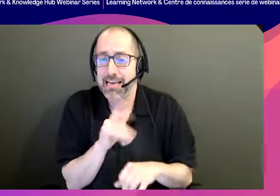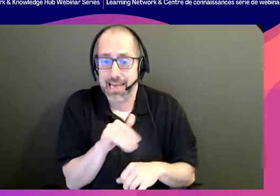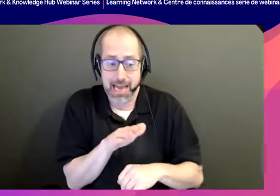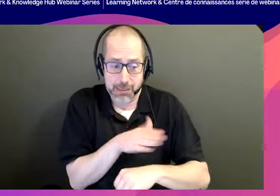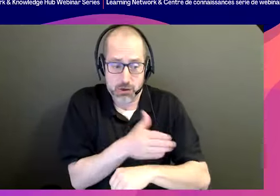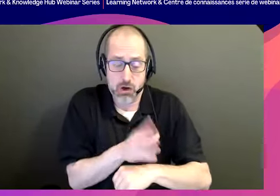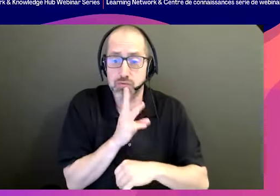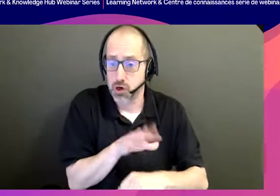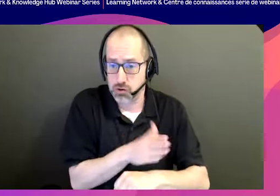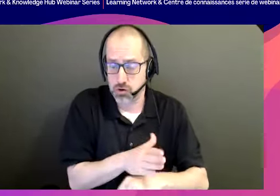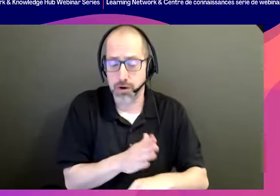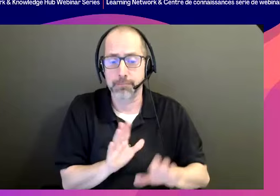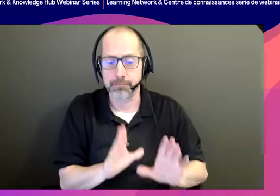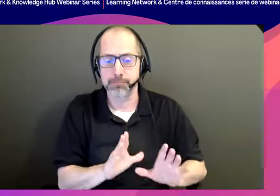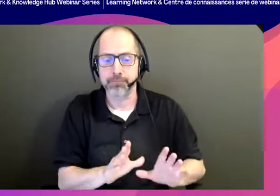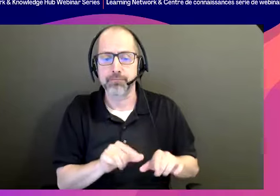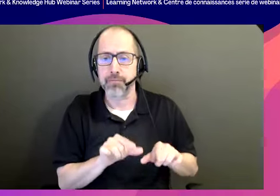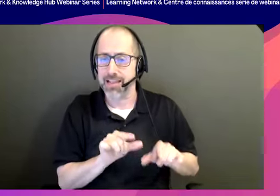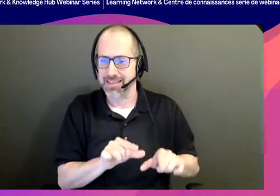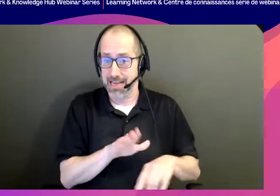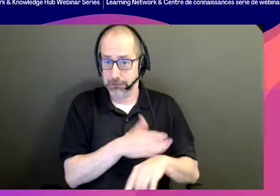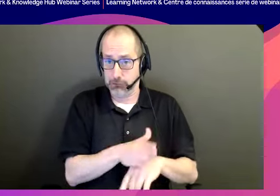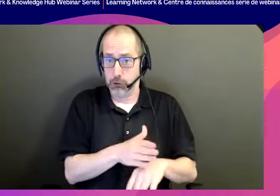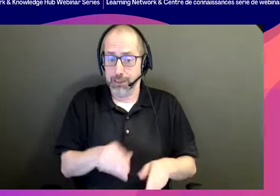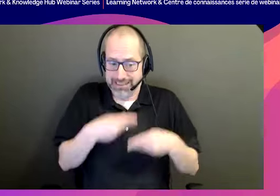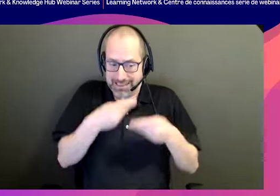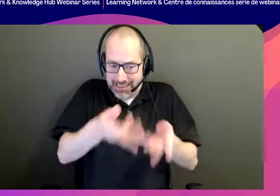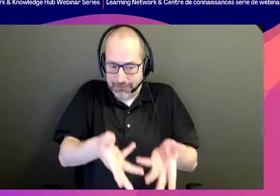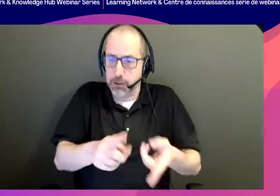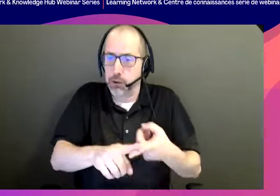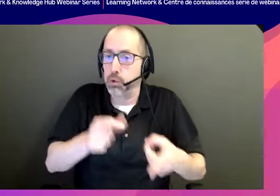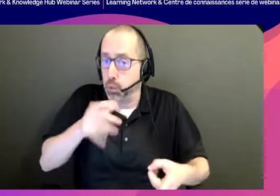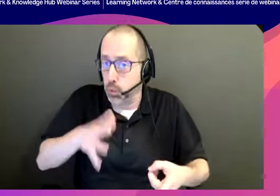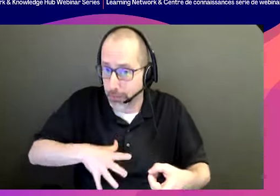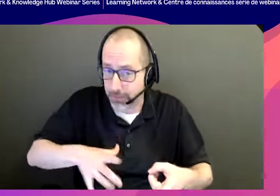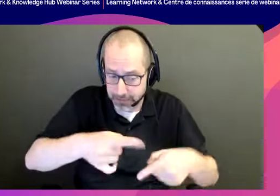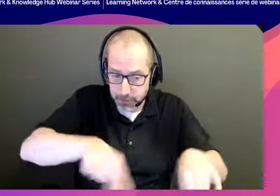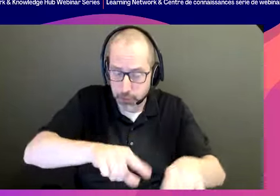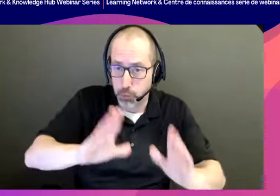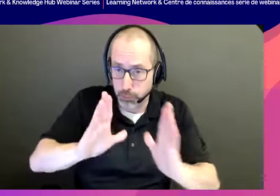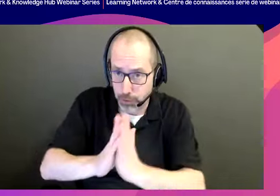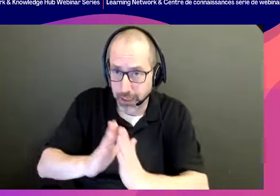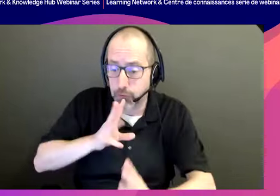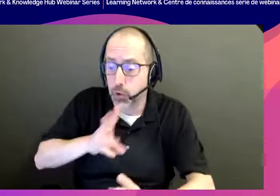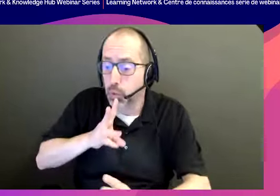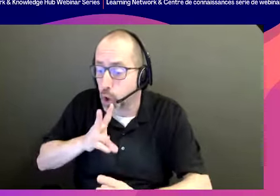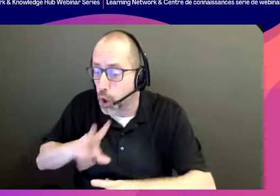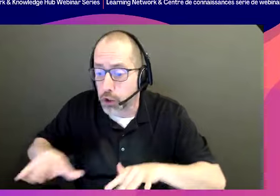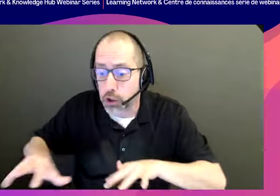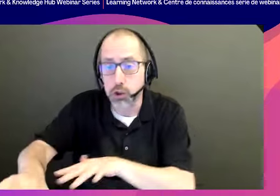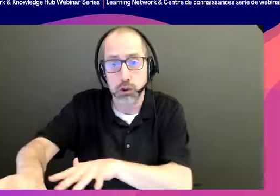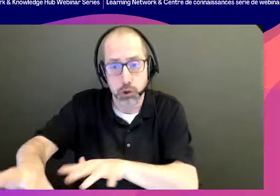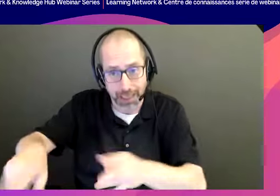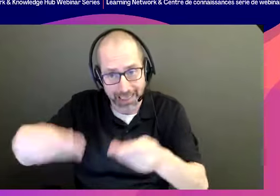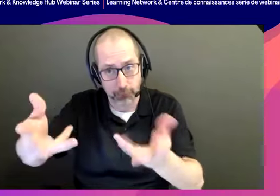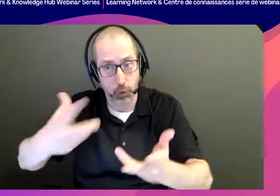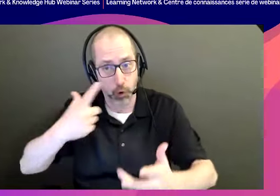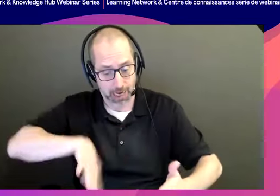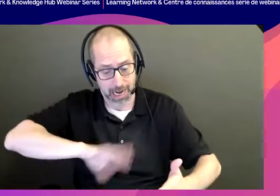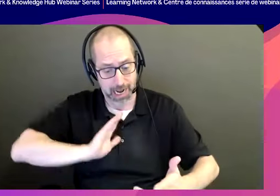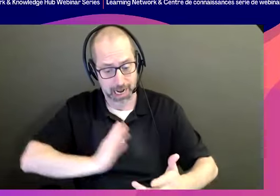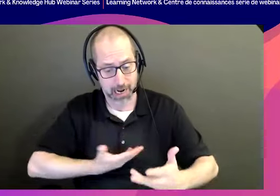water is a song that is given to the women to pray for our waters, for our healing, and for the waters. The